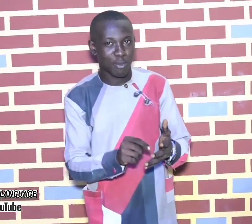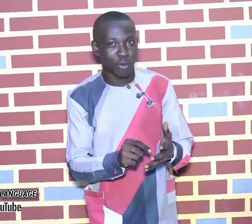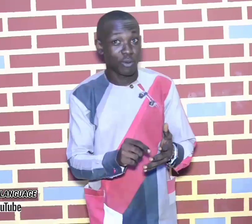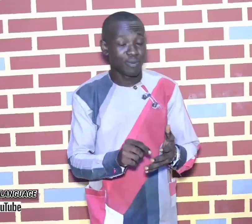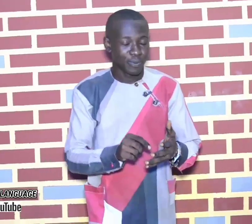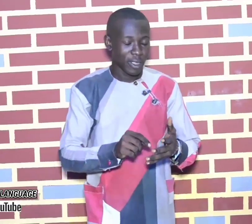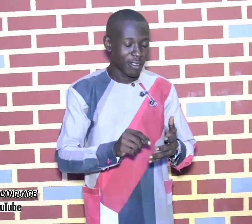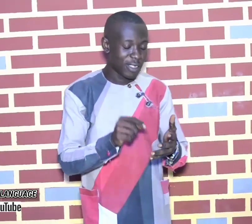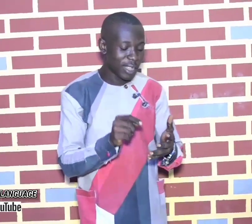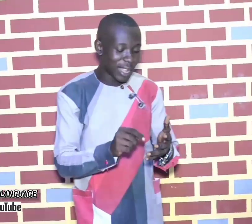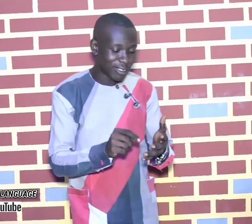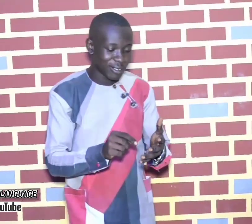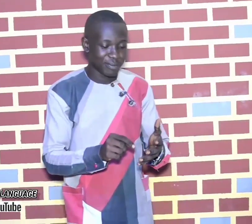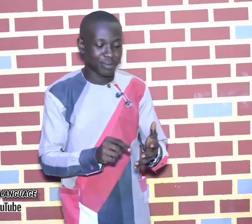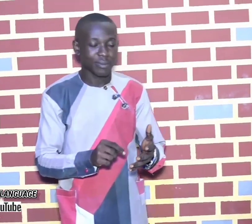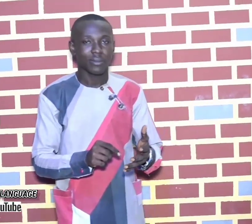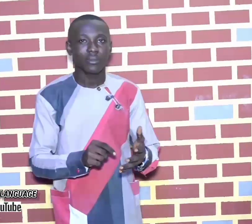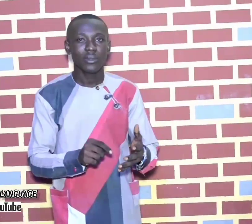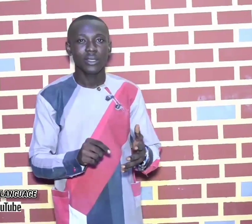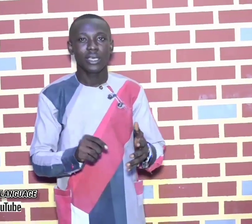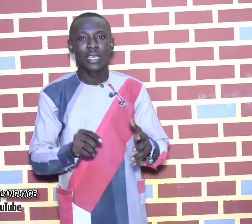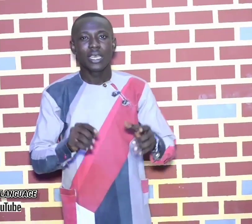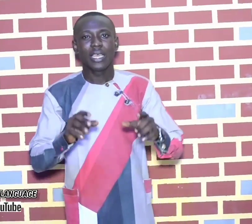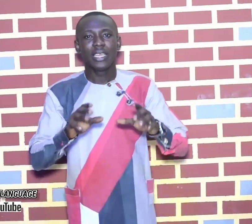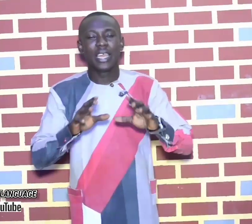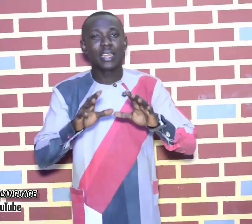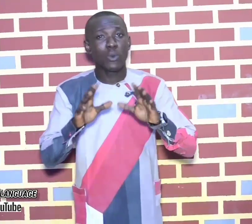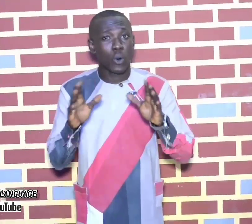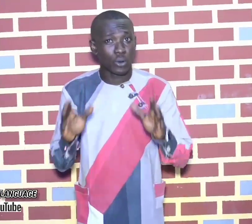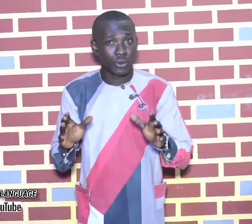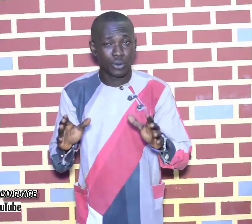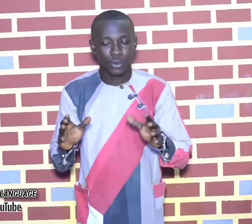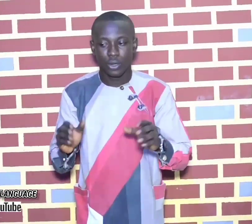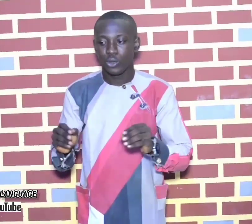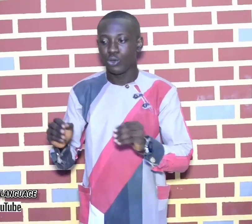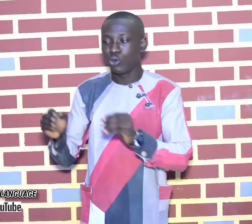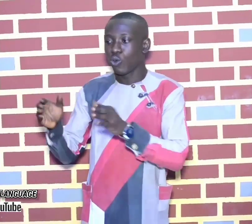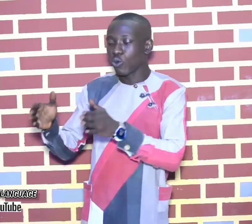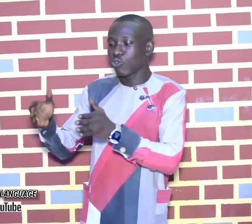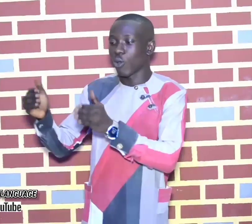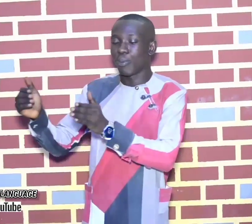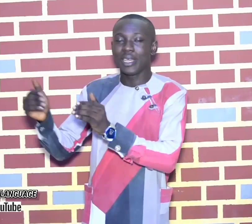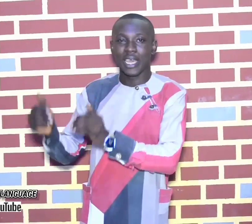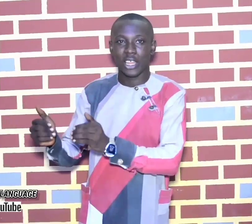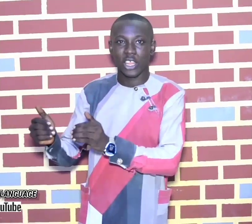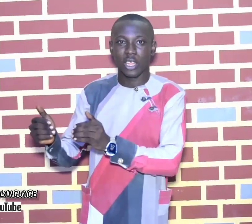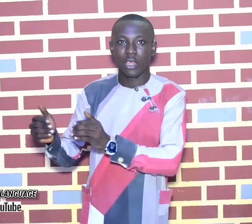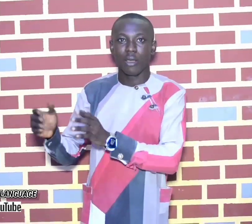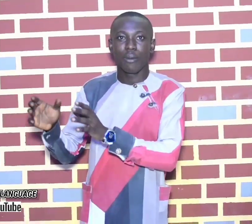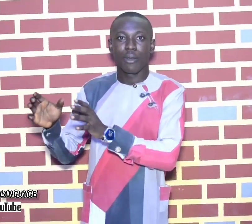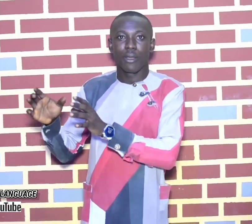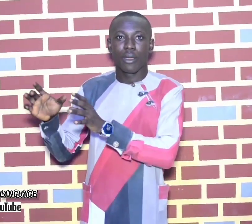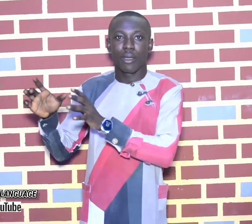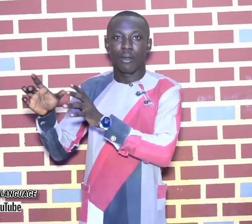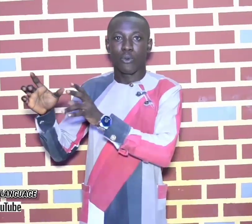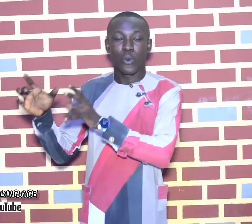principle states that in any word, those WH